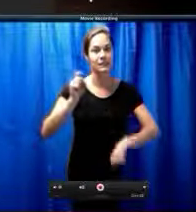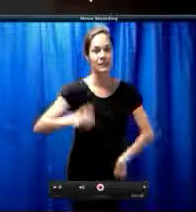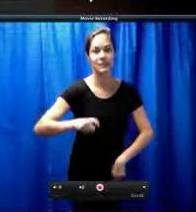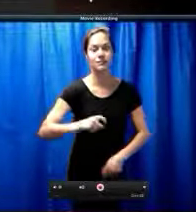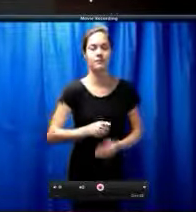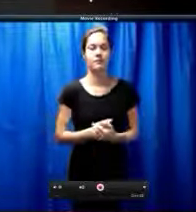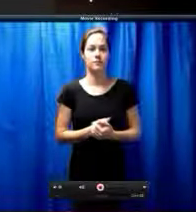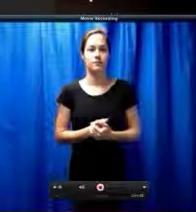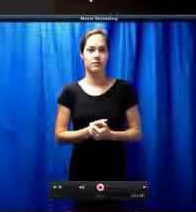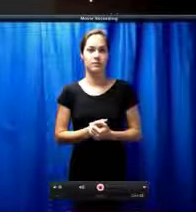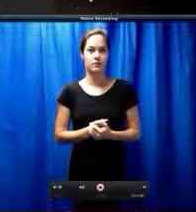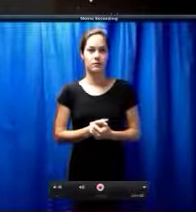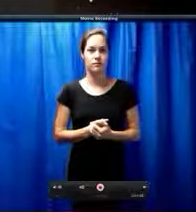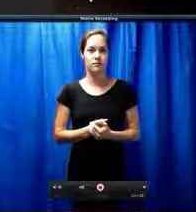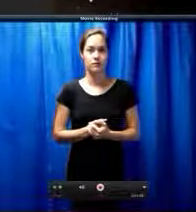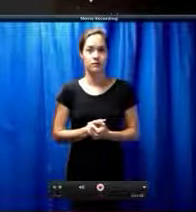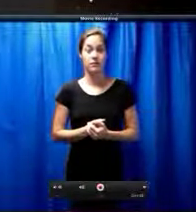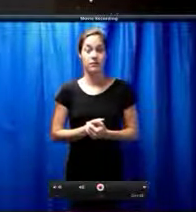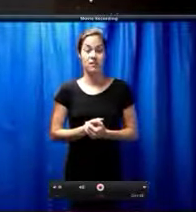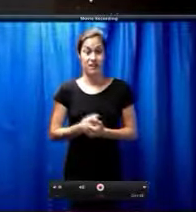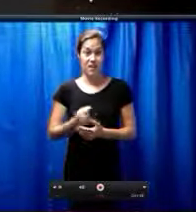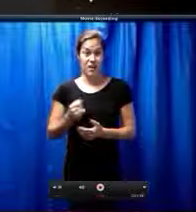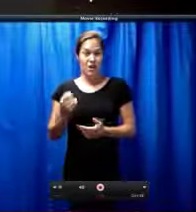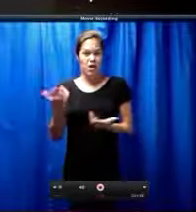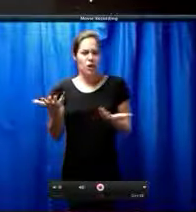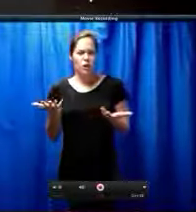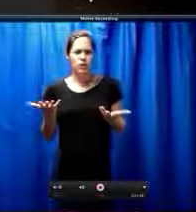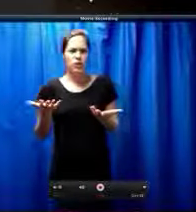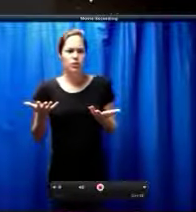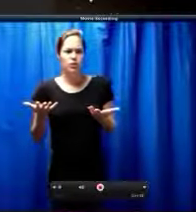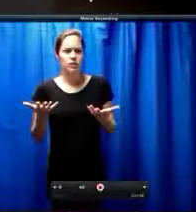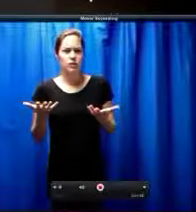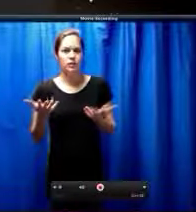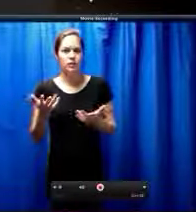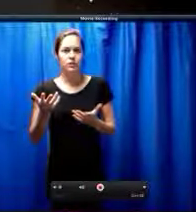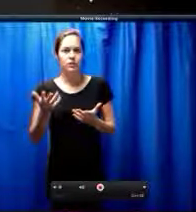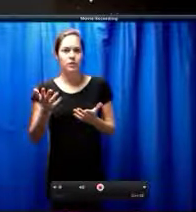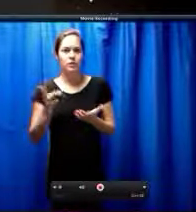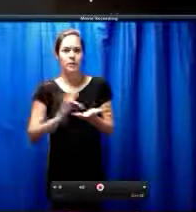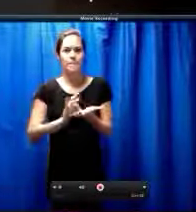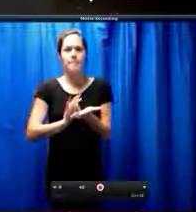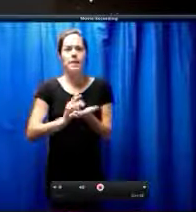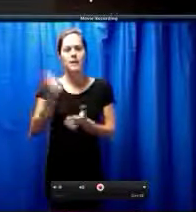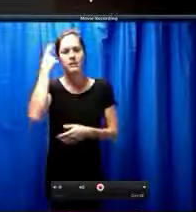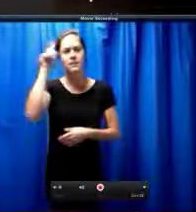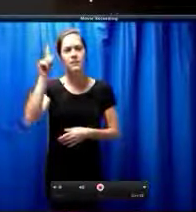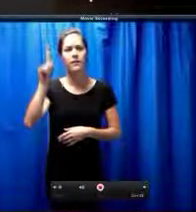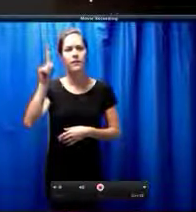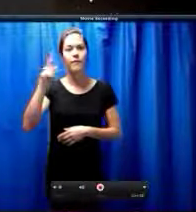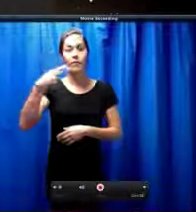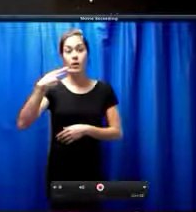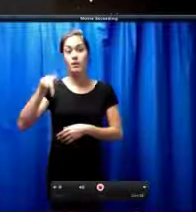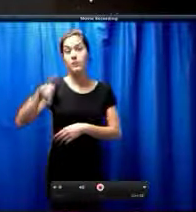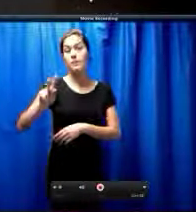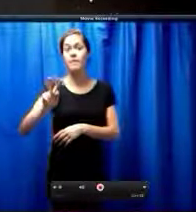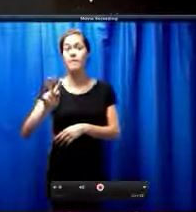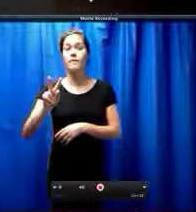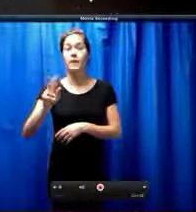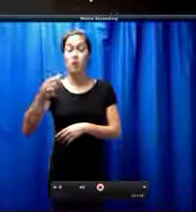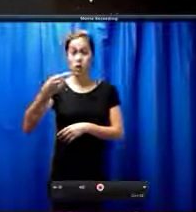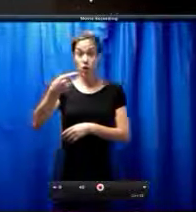want to ask, Gardasil is the HPV vaccine. How many of you have had that? The vaccine for HPV?